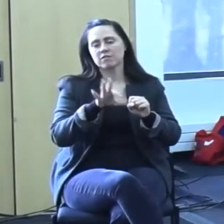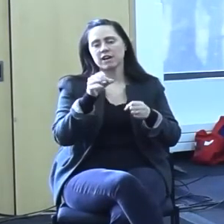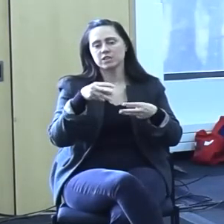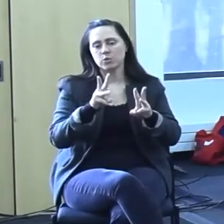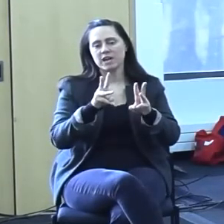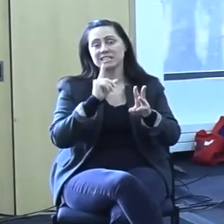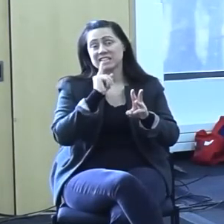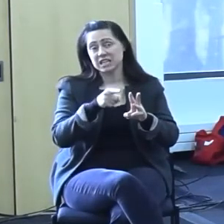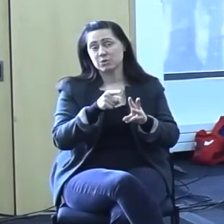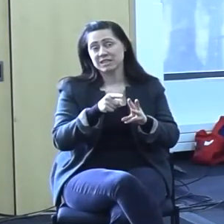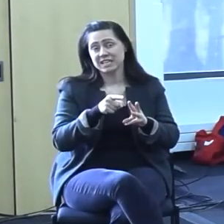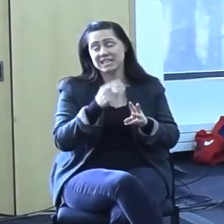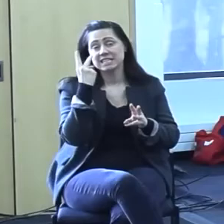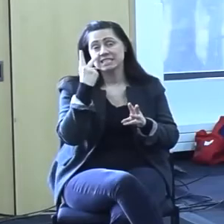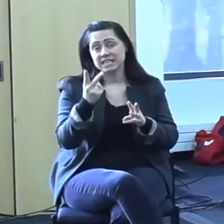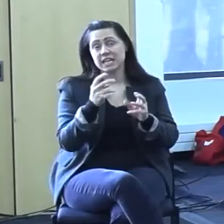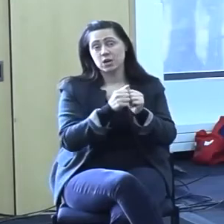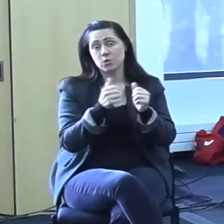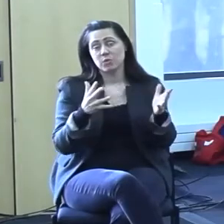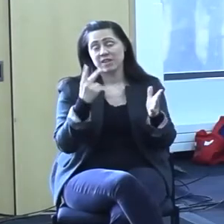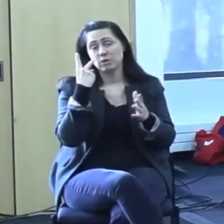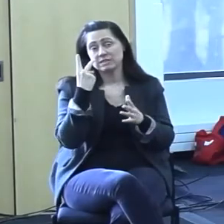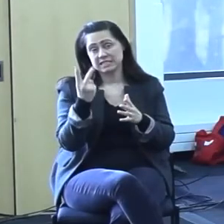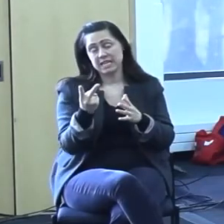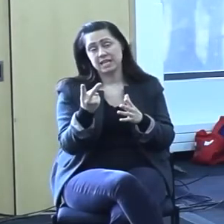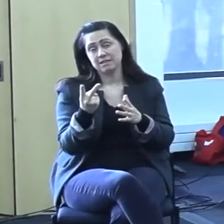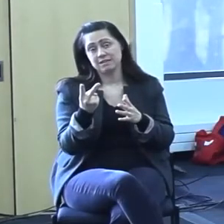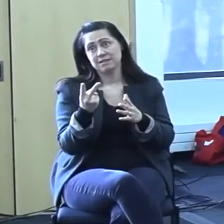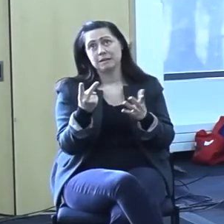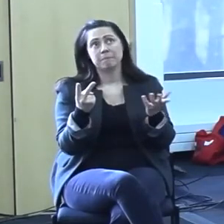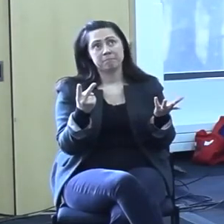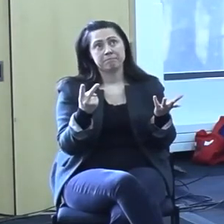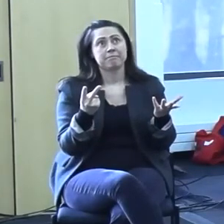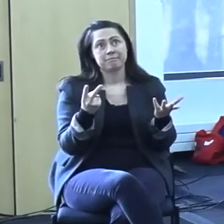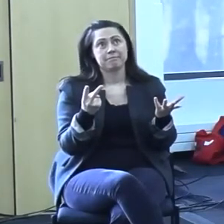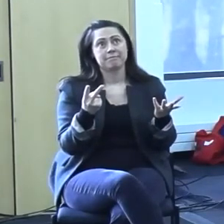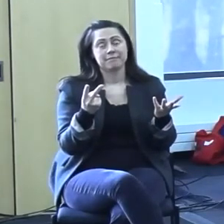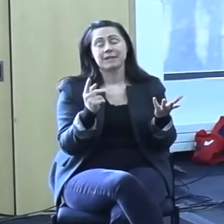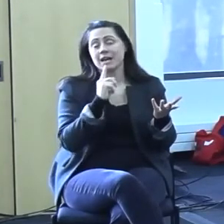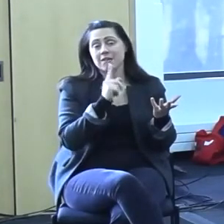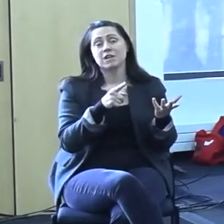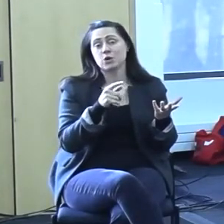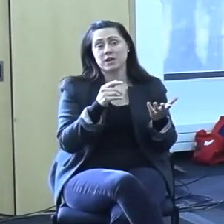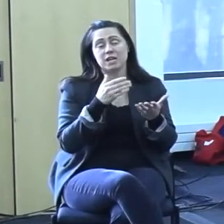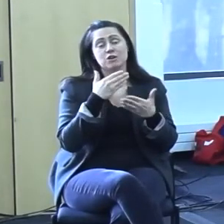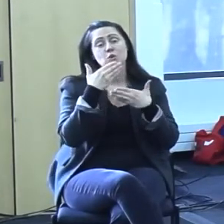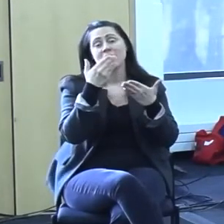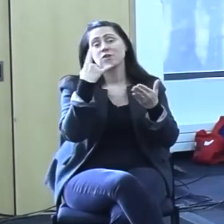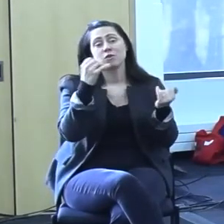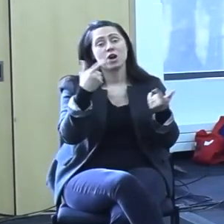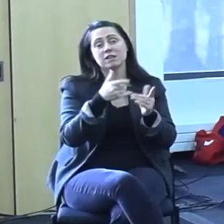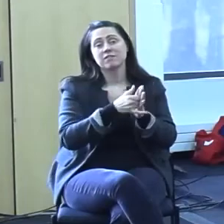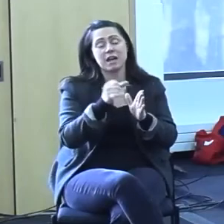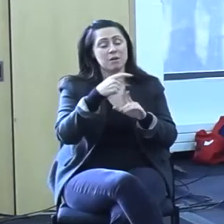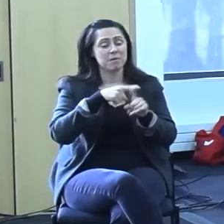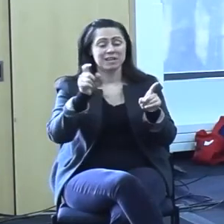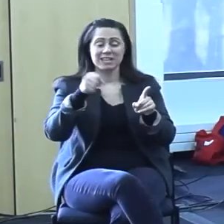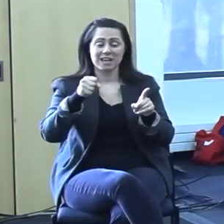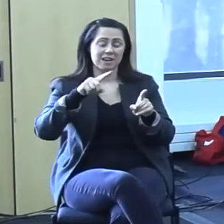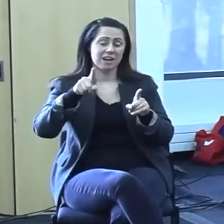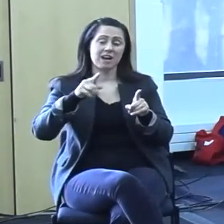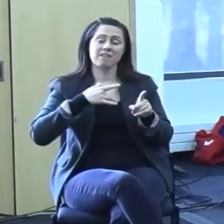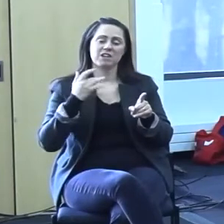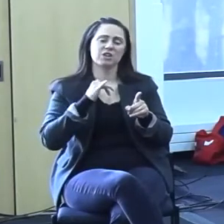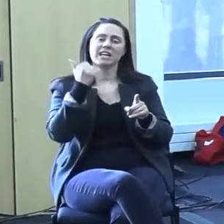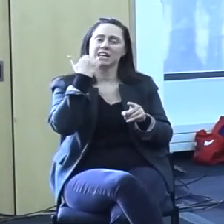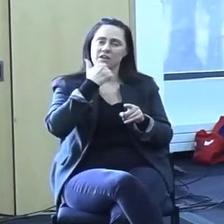to literally see without seeing. I'm very grateful for all of that. But yeah, I just feel like